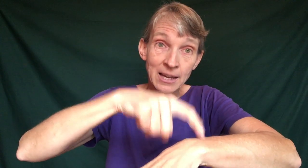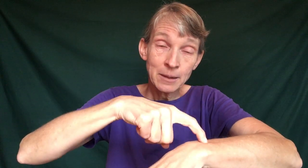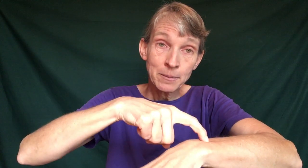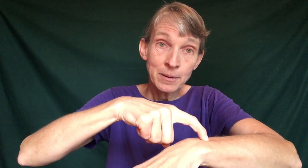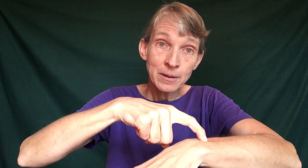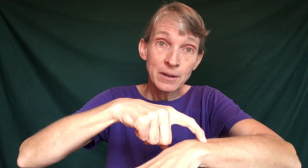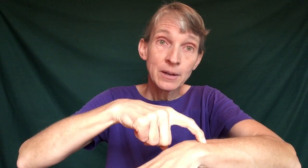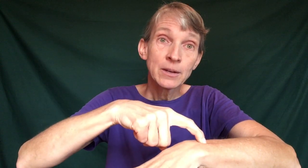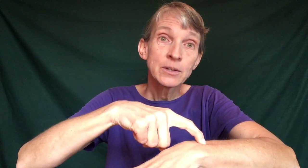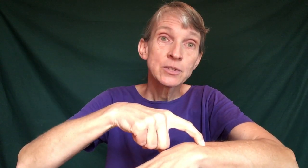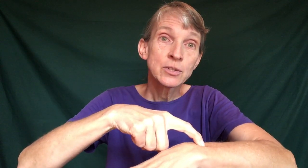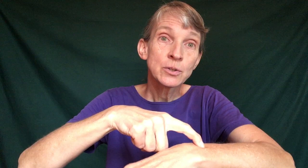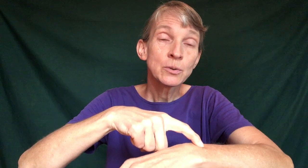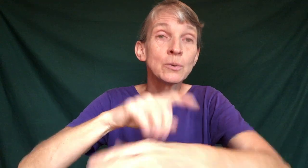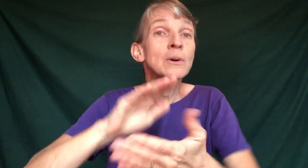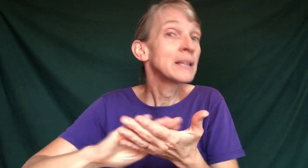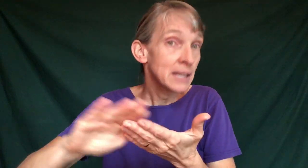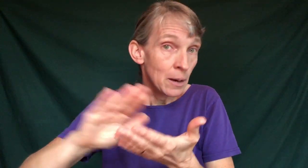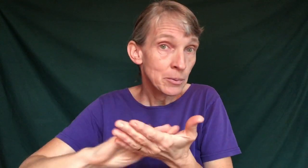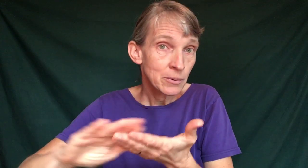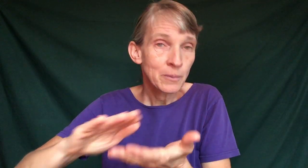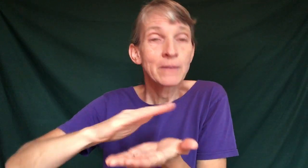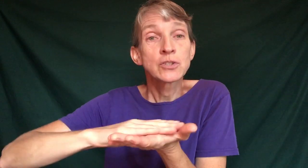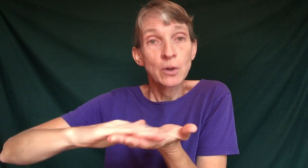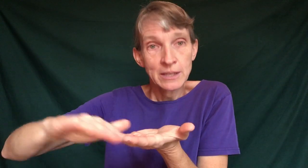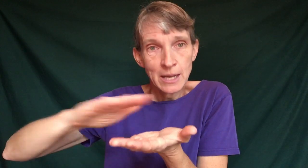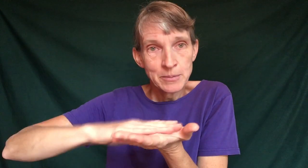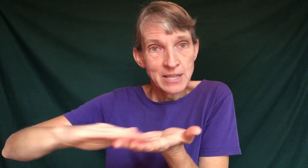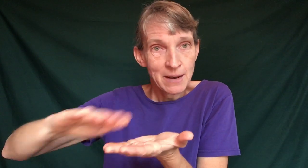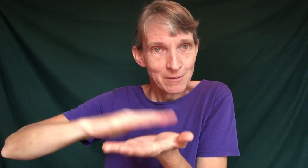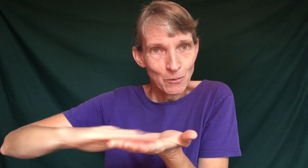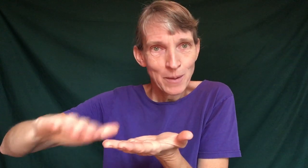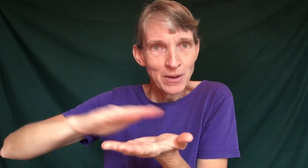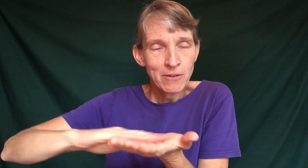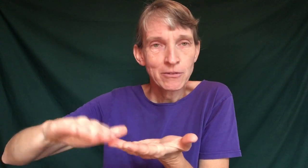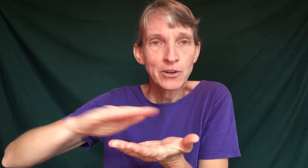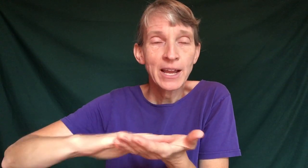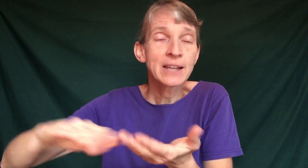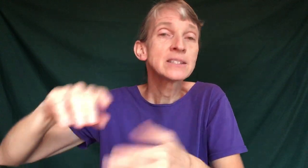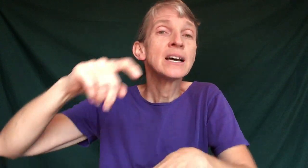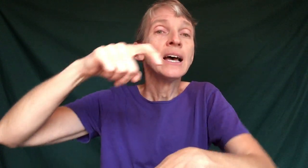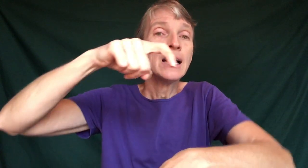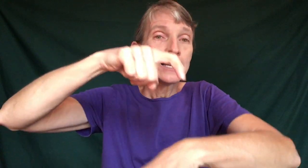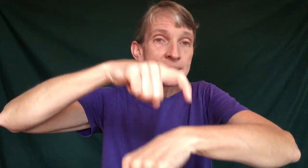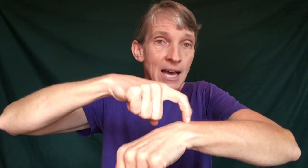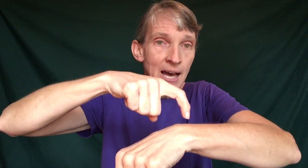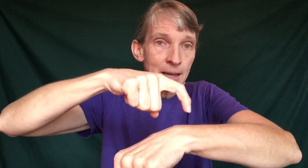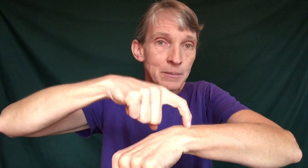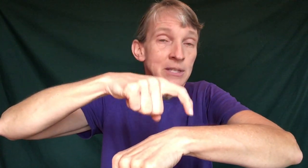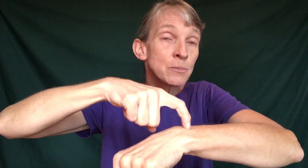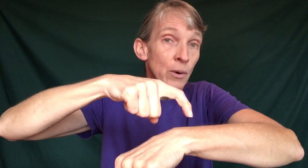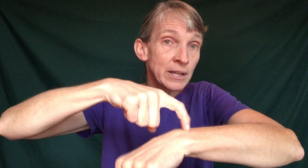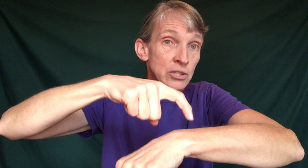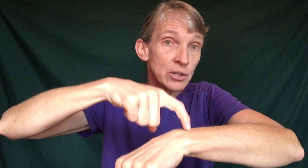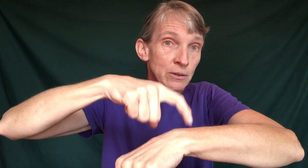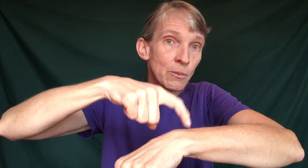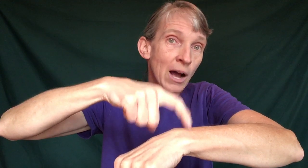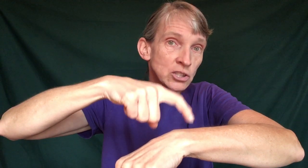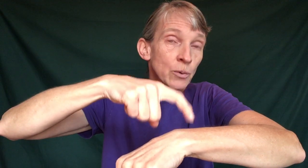time to clean up, or whatever. So clean up is that wiping off of your hand. Time is pointing to your watch or where your